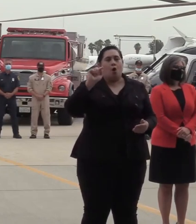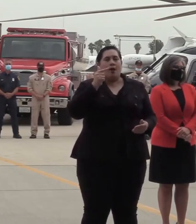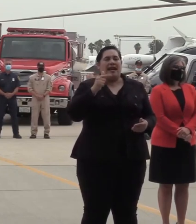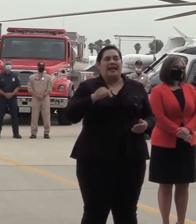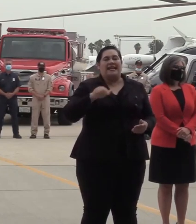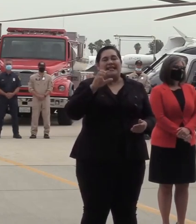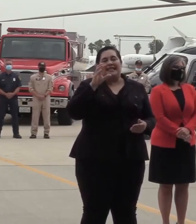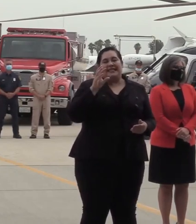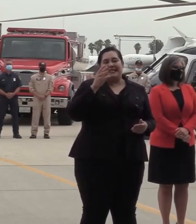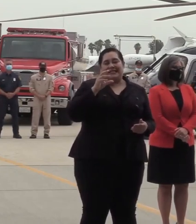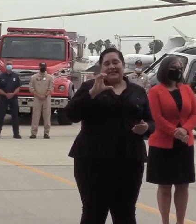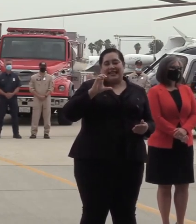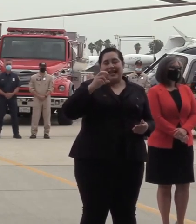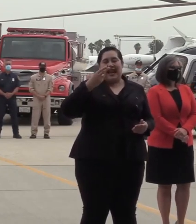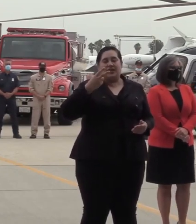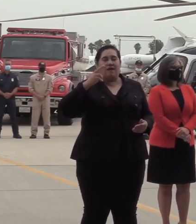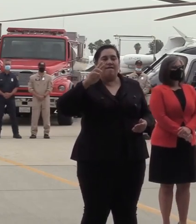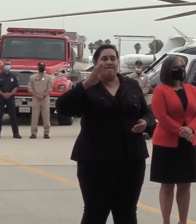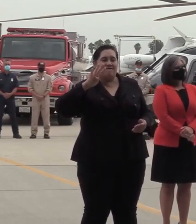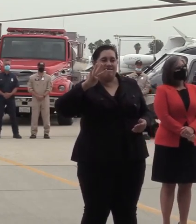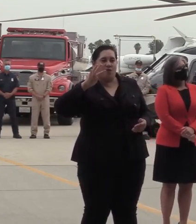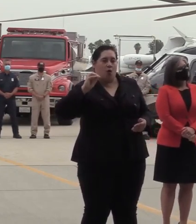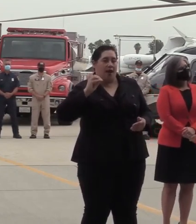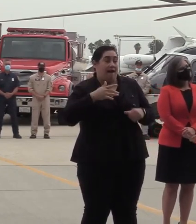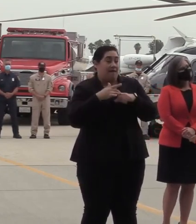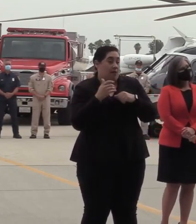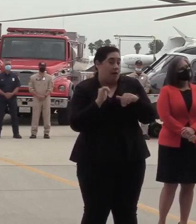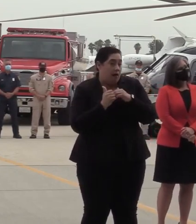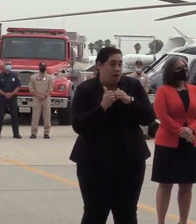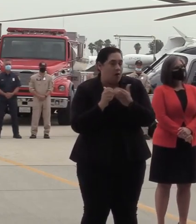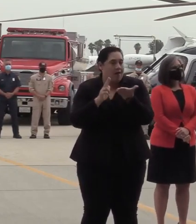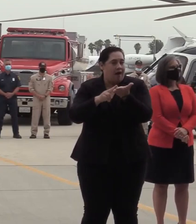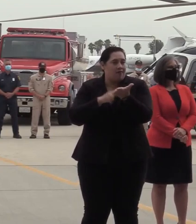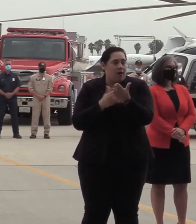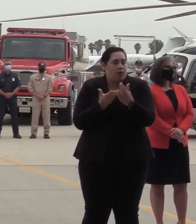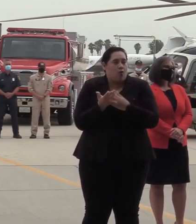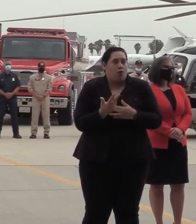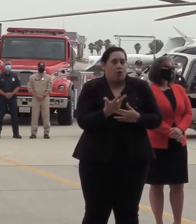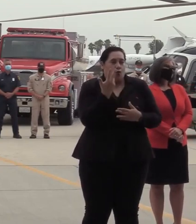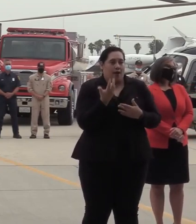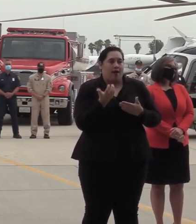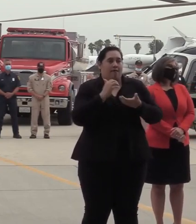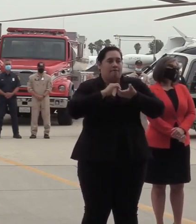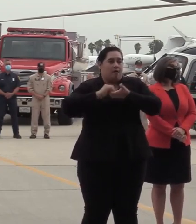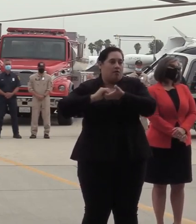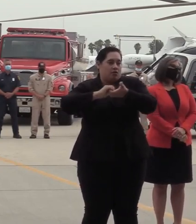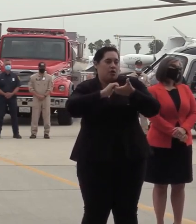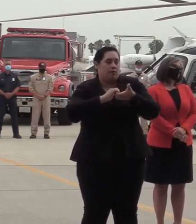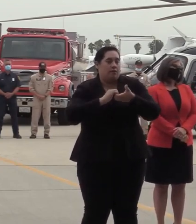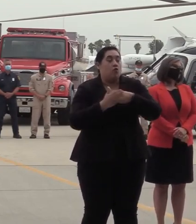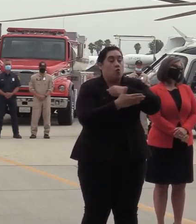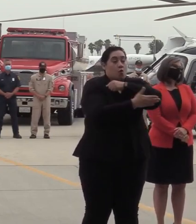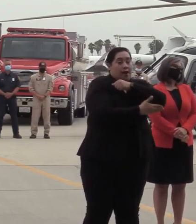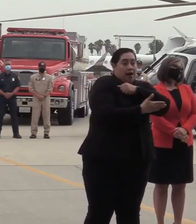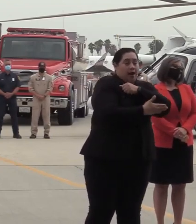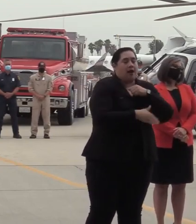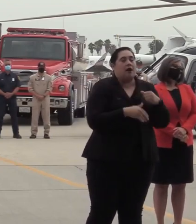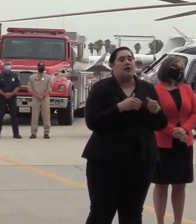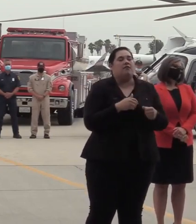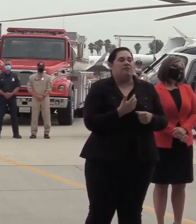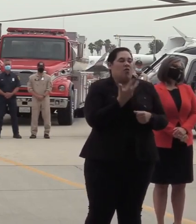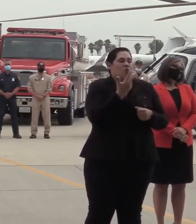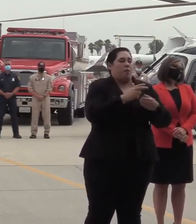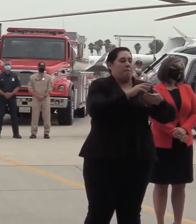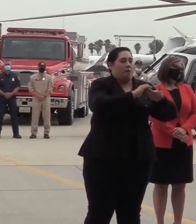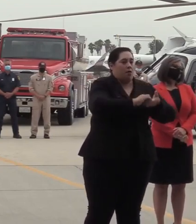Chinook will be available to us on a contract basis through 3 county partnerships, through partnerships with 3